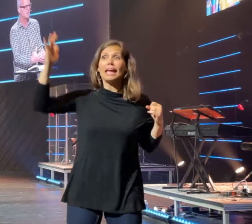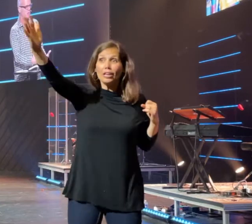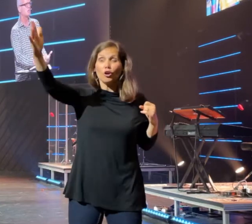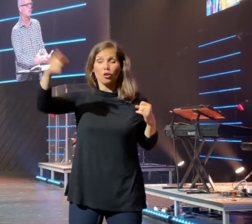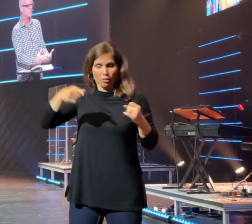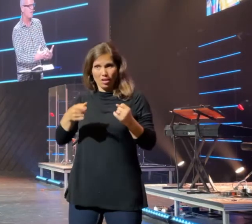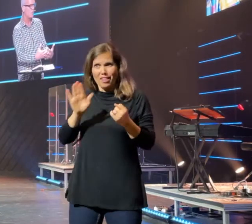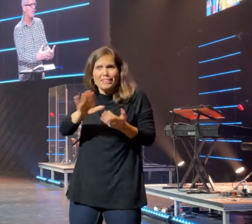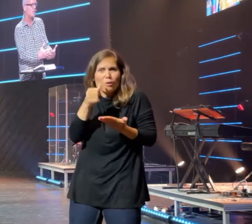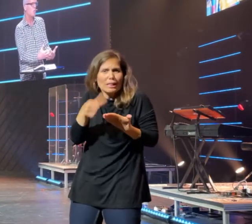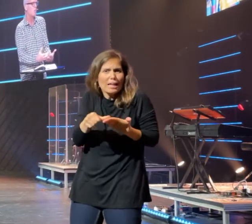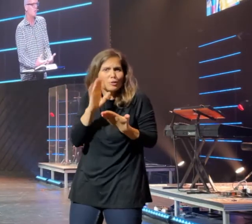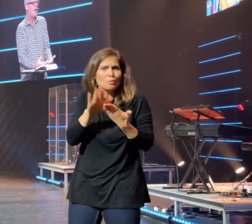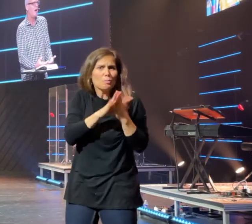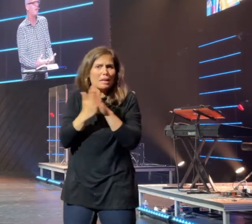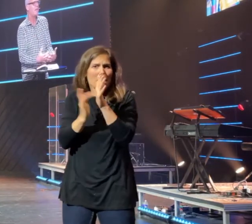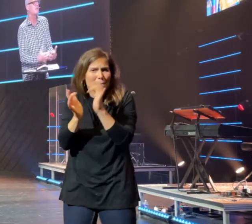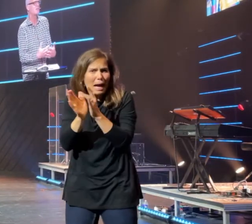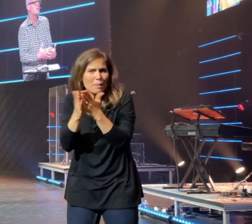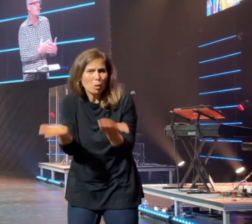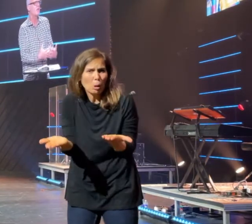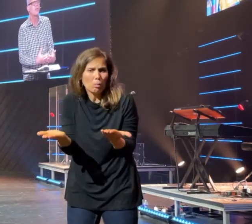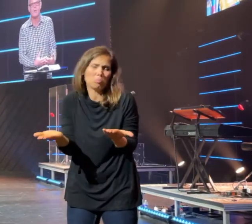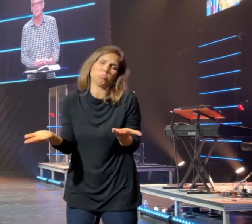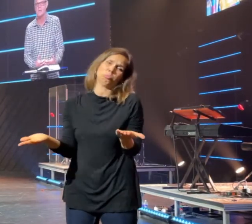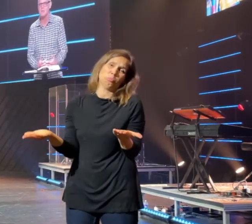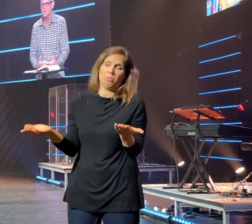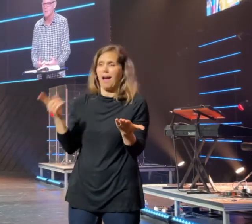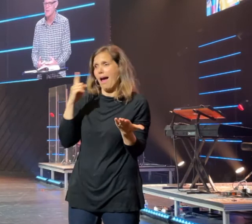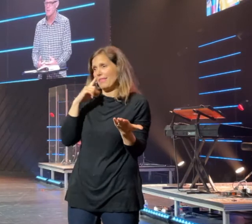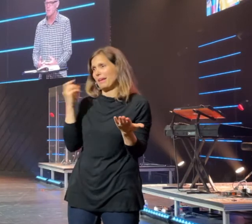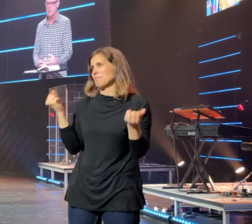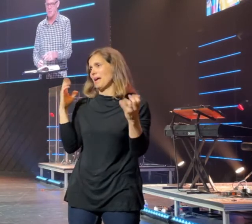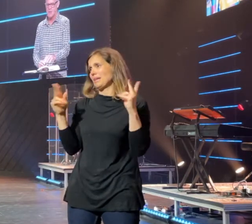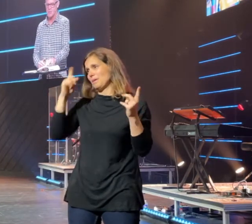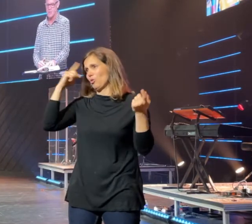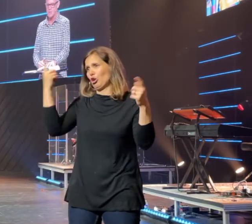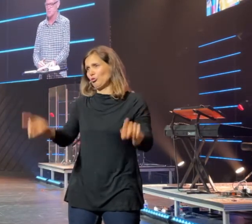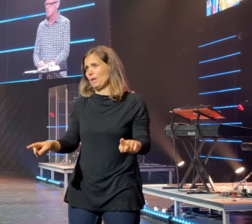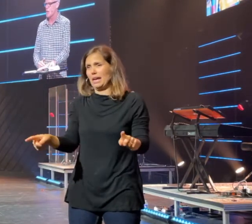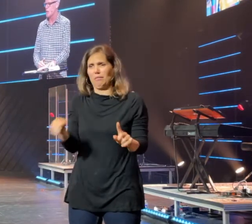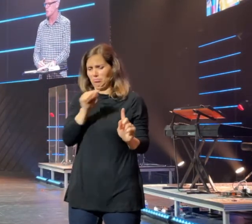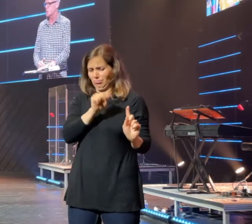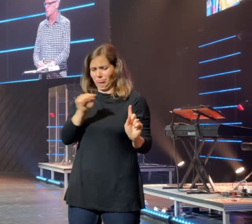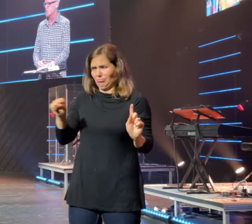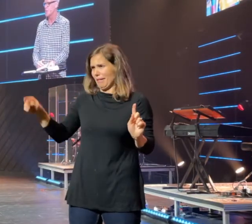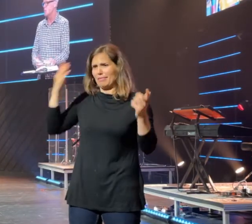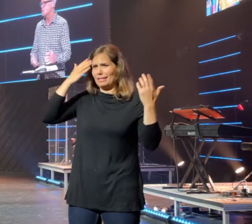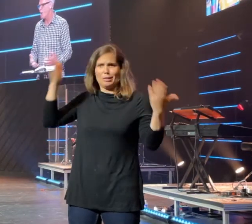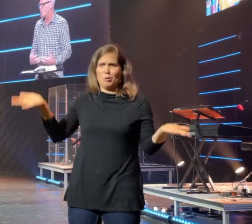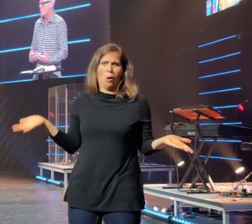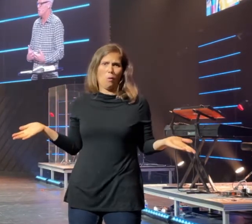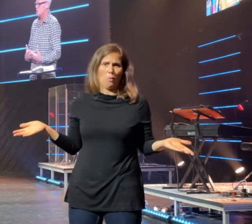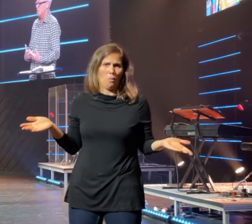scriptures, that they were writing the Word of God? And the answer to that, I think overwhelmingly from from, you know, Bible scholars, so to speak, was